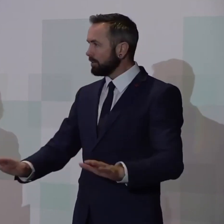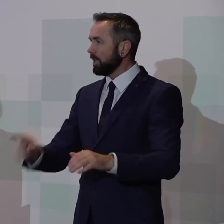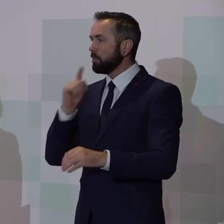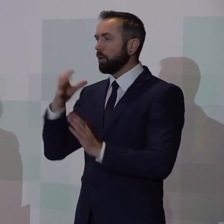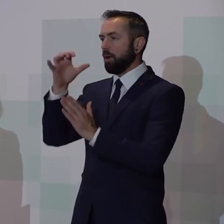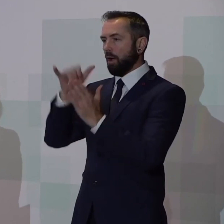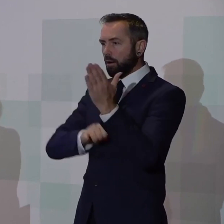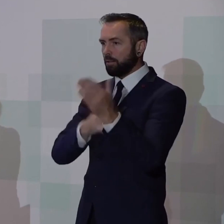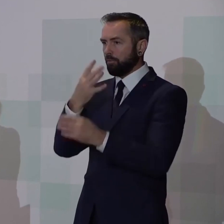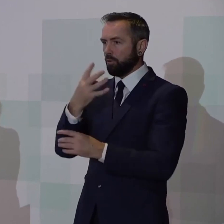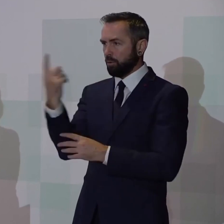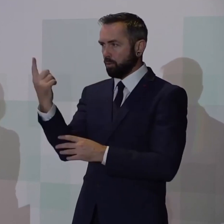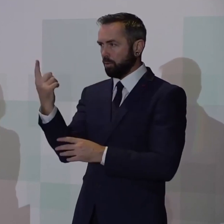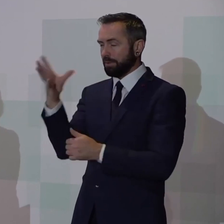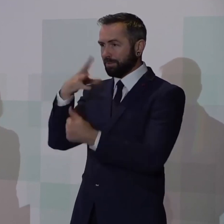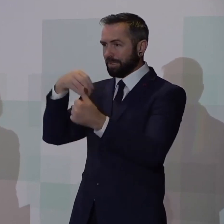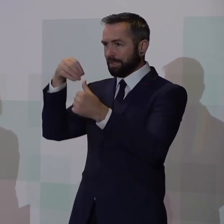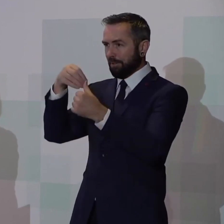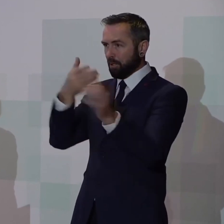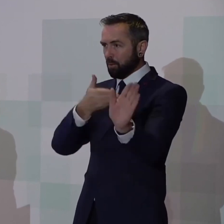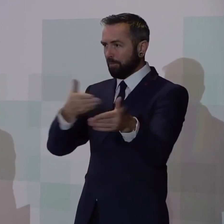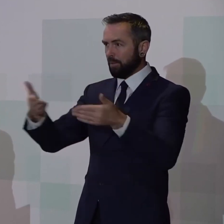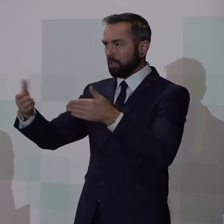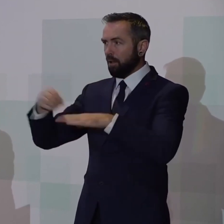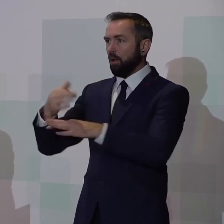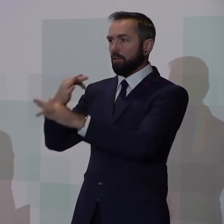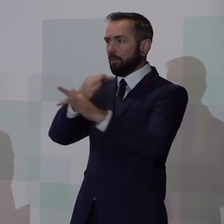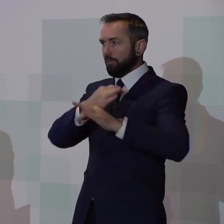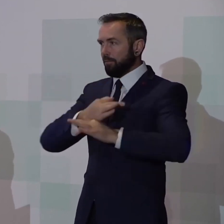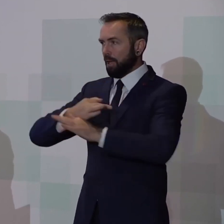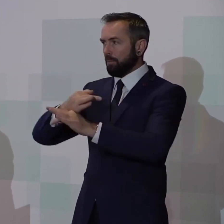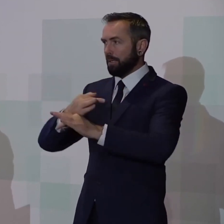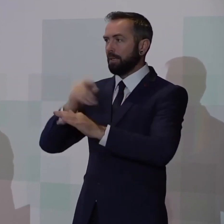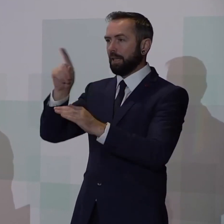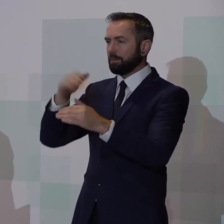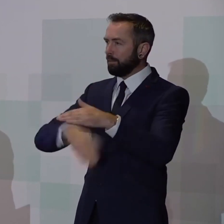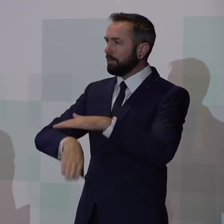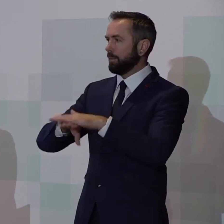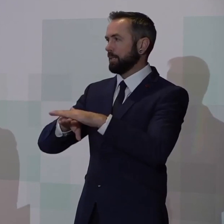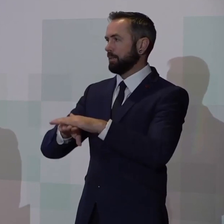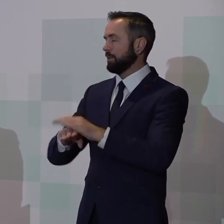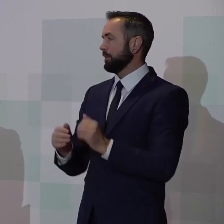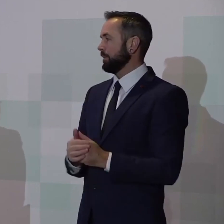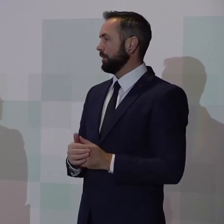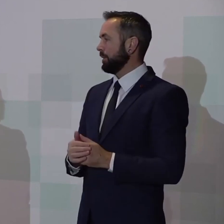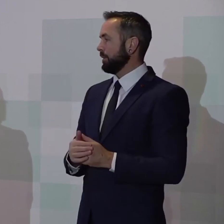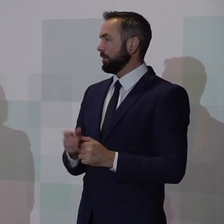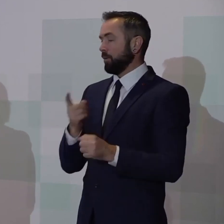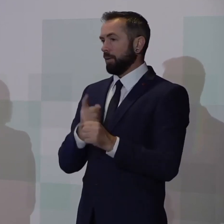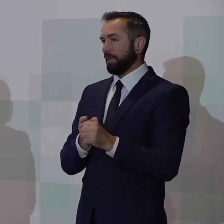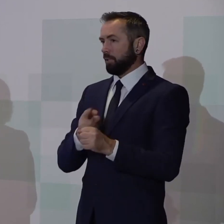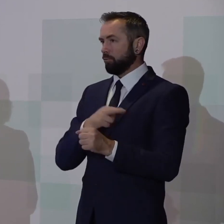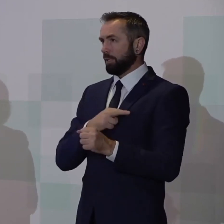Article 41, which is the specific provision on the family, is limited. So again, this is a